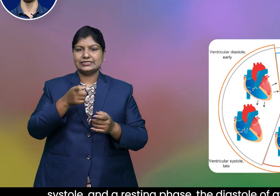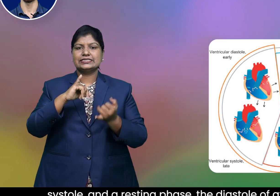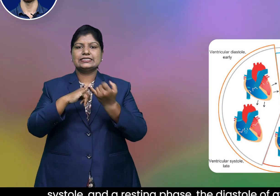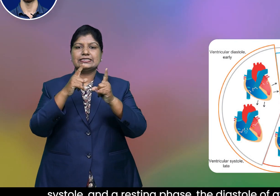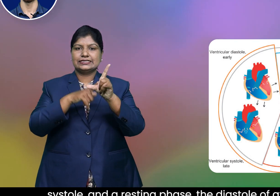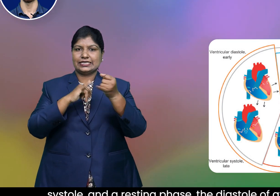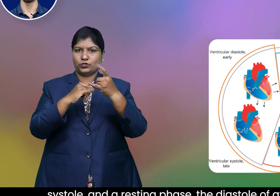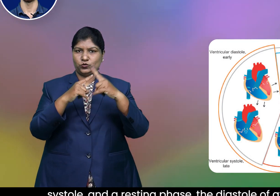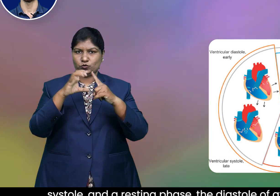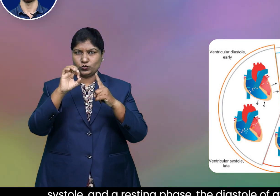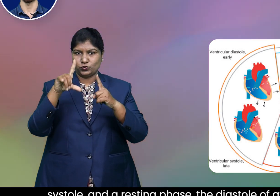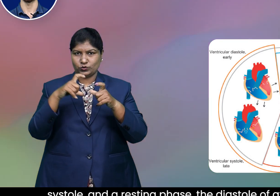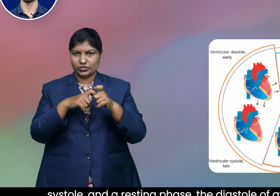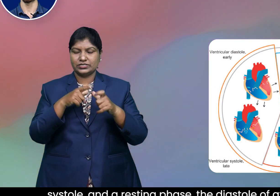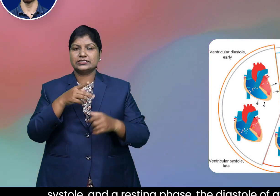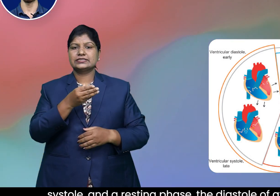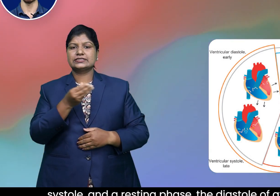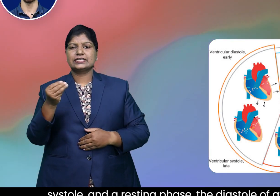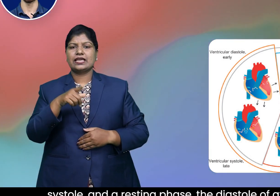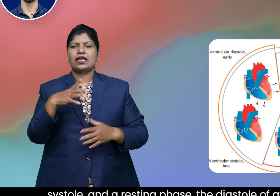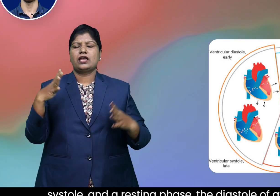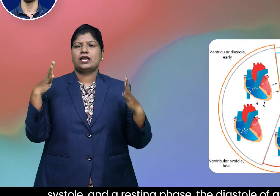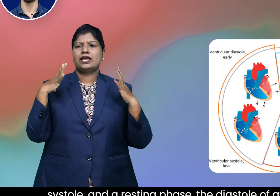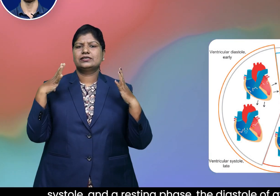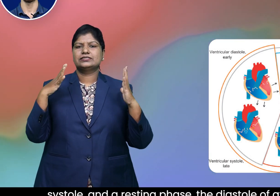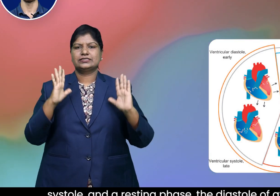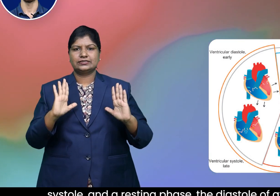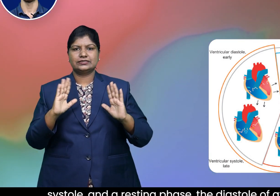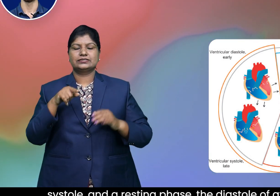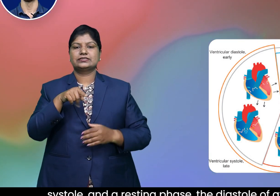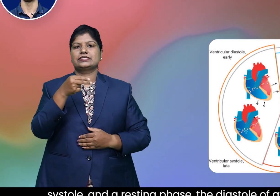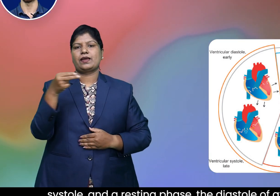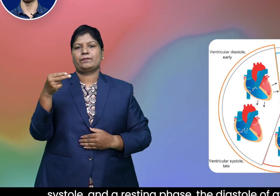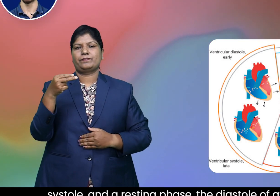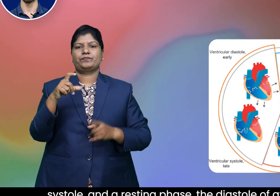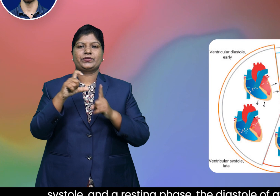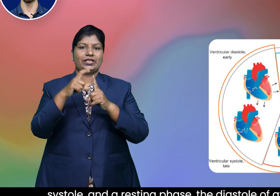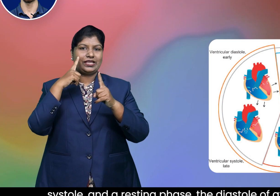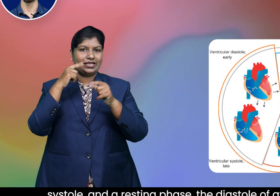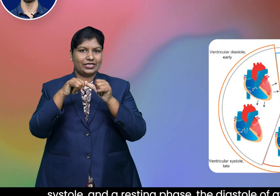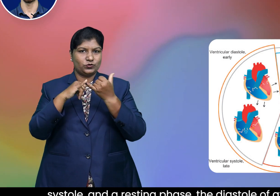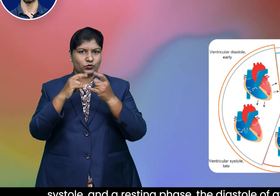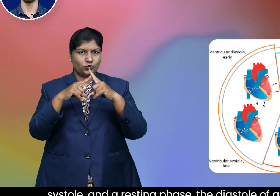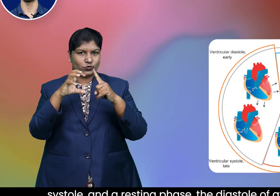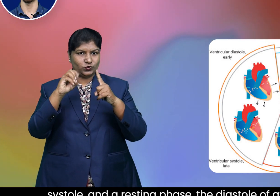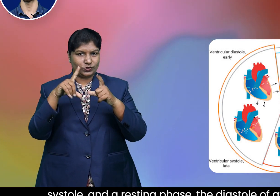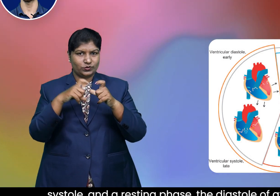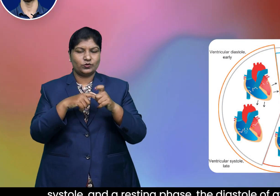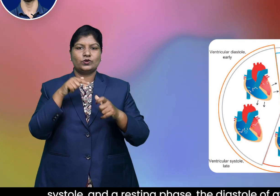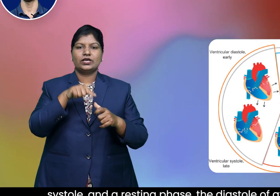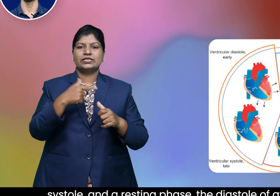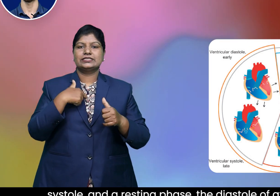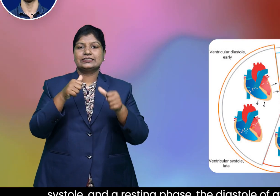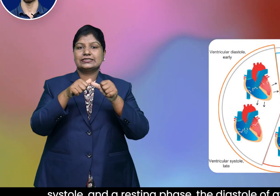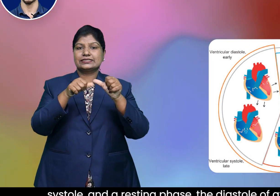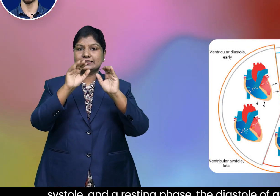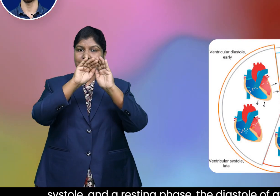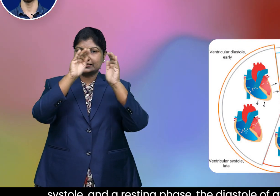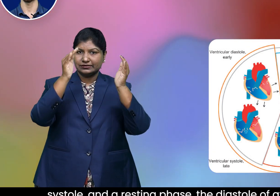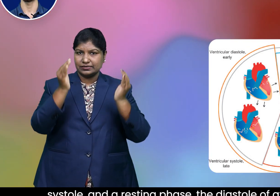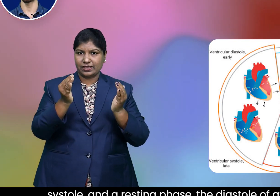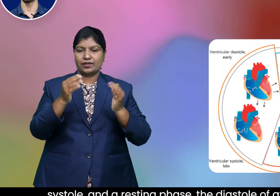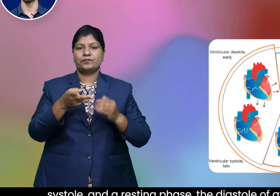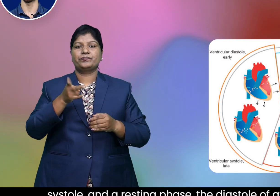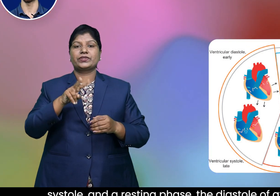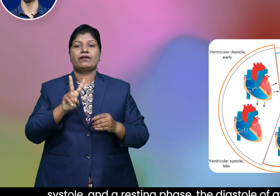systole, and a resting phase, the diastole of atria